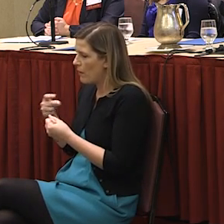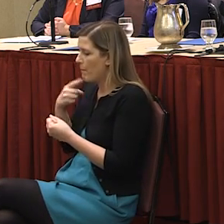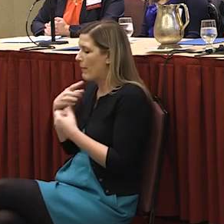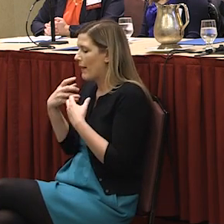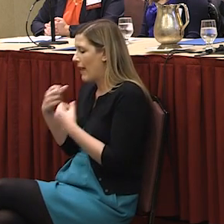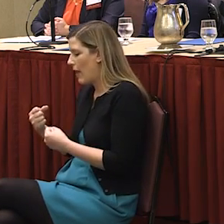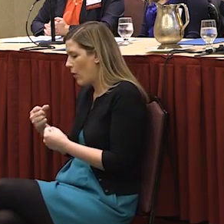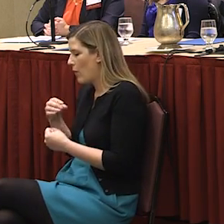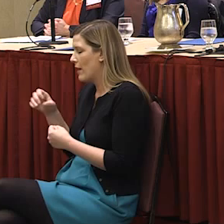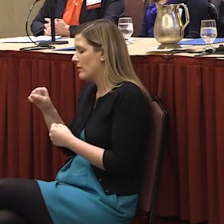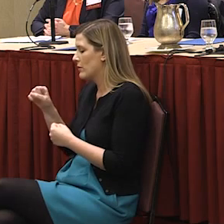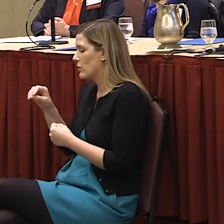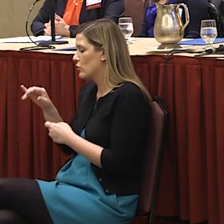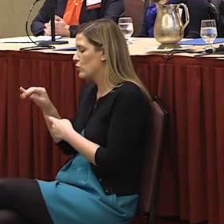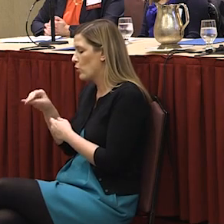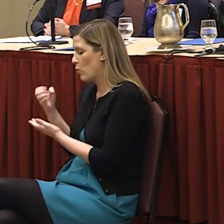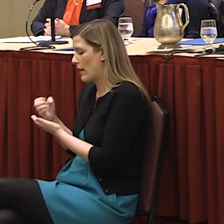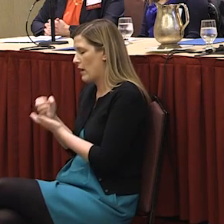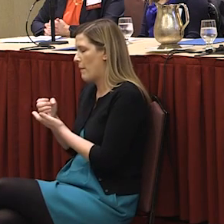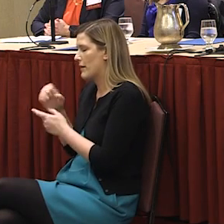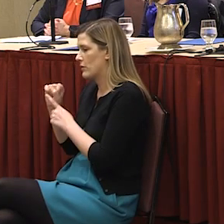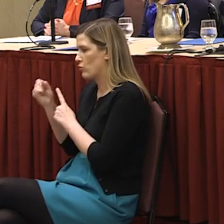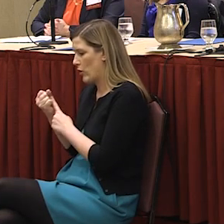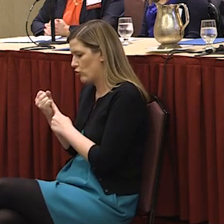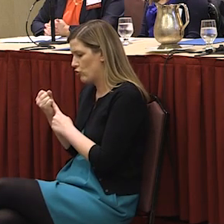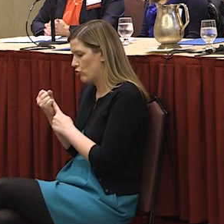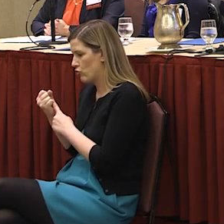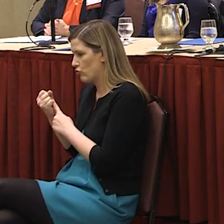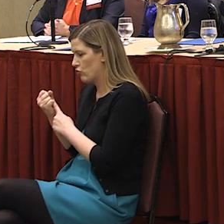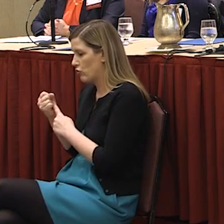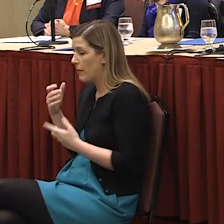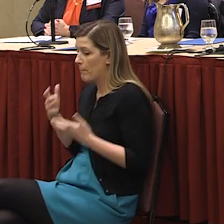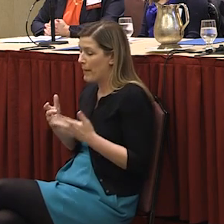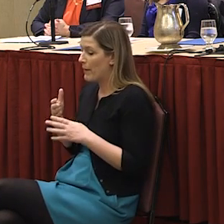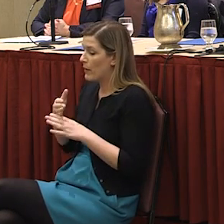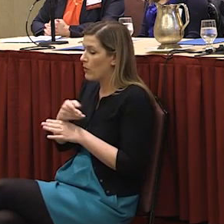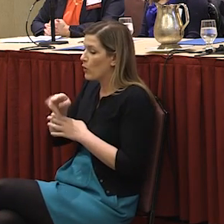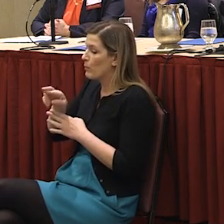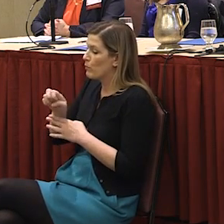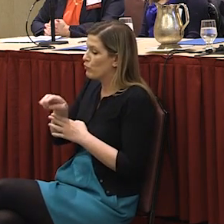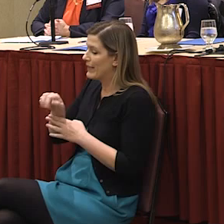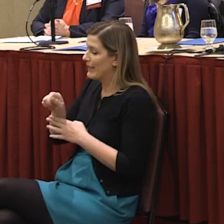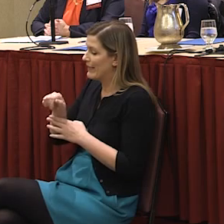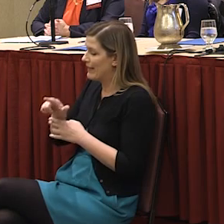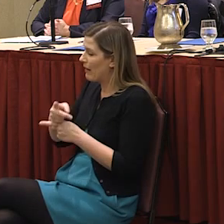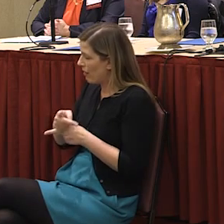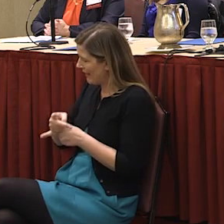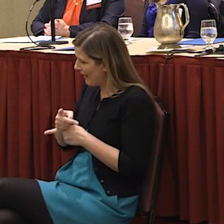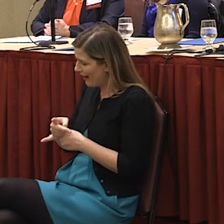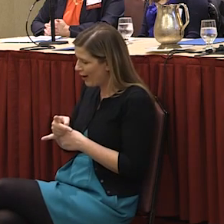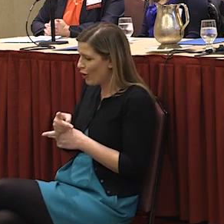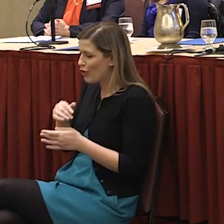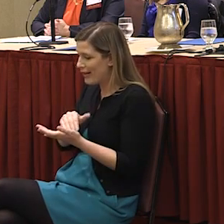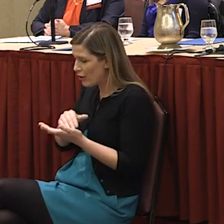and socioeconomic conditions. So as we, might be getting, prenatal care and getting ourselves taken care of with hospitals